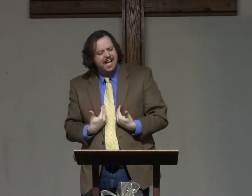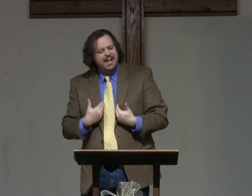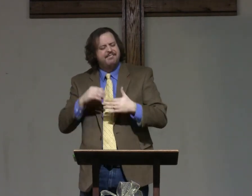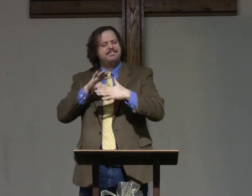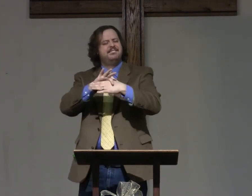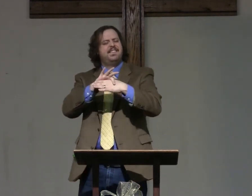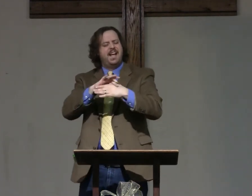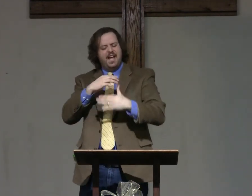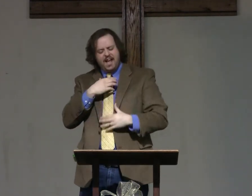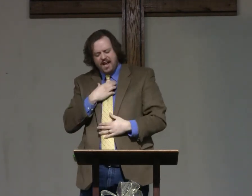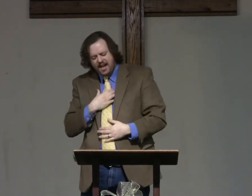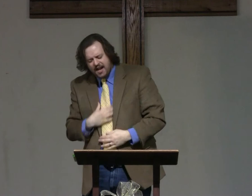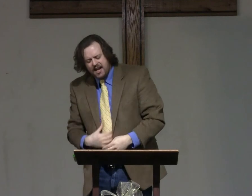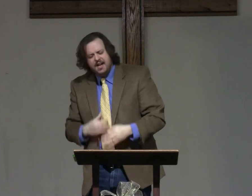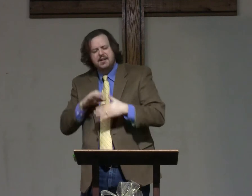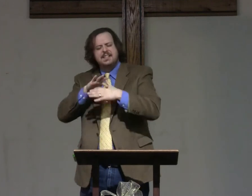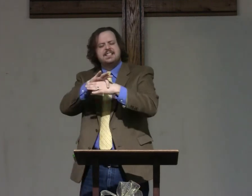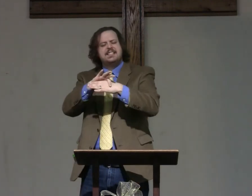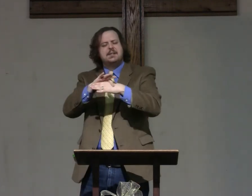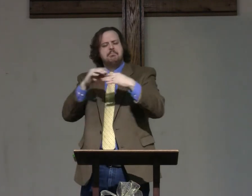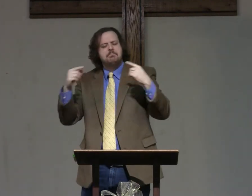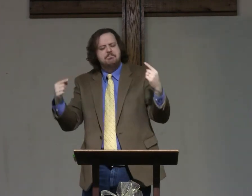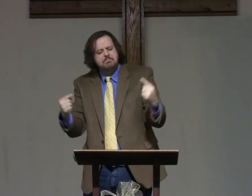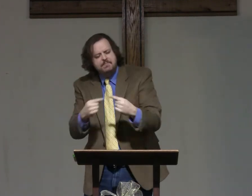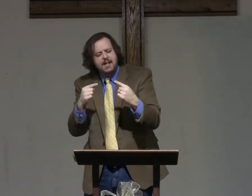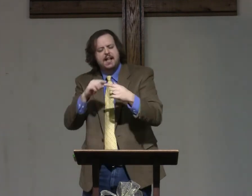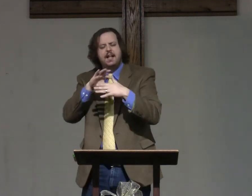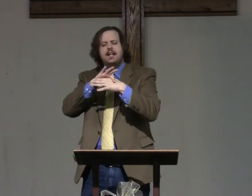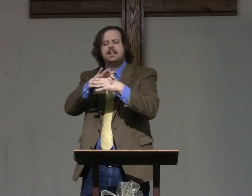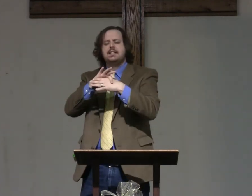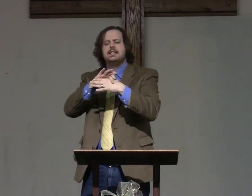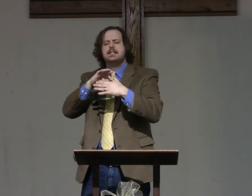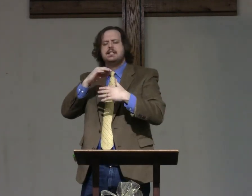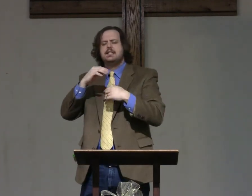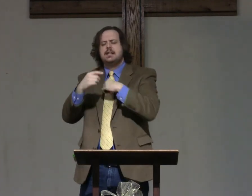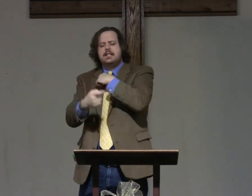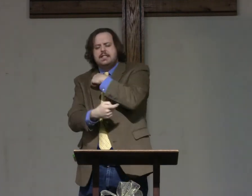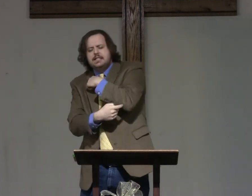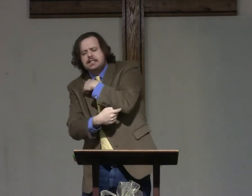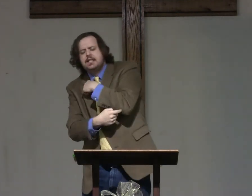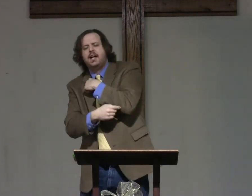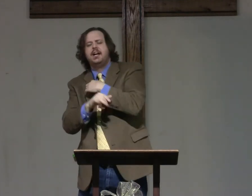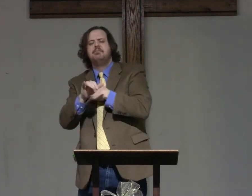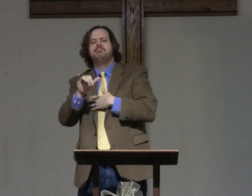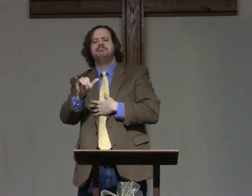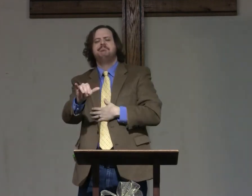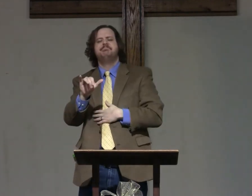He experienced what it's like to be in the flesh, to be tired and hungry, to be in pain, to be